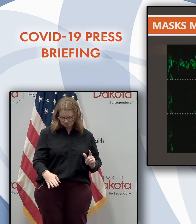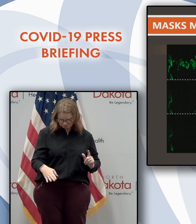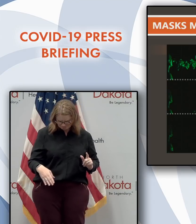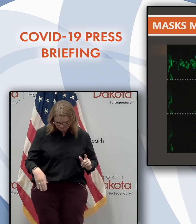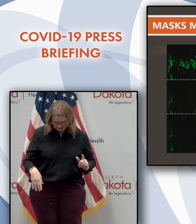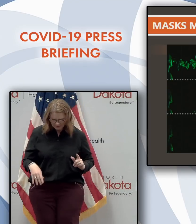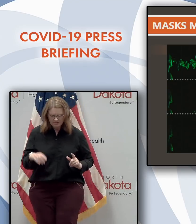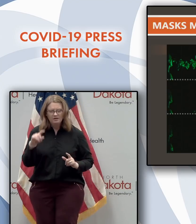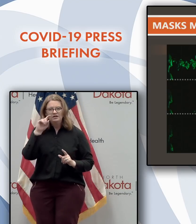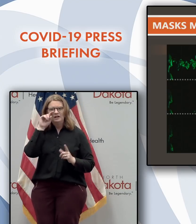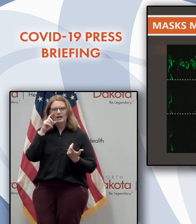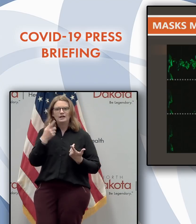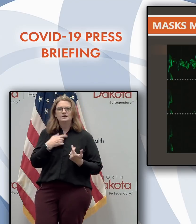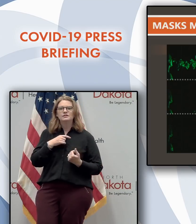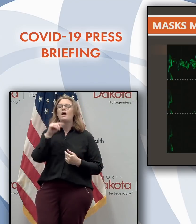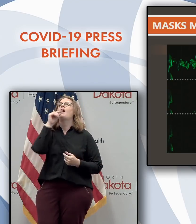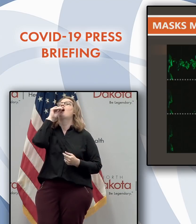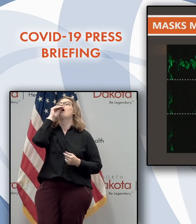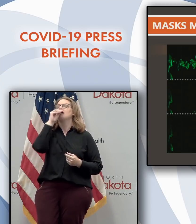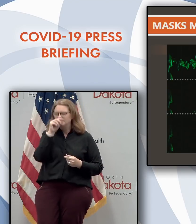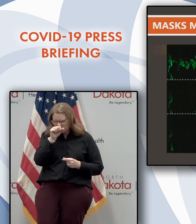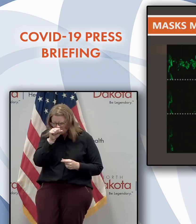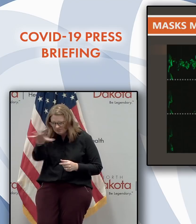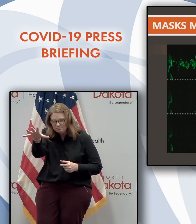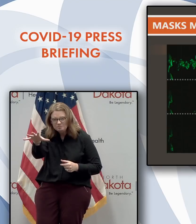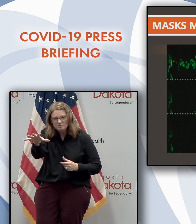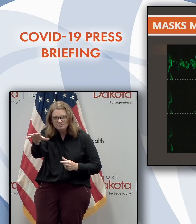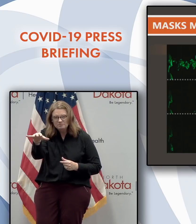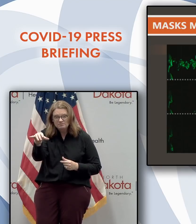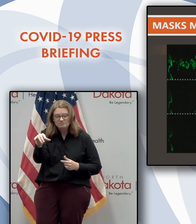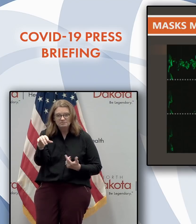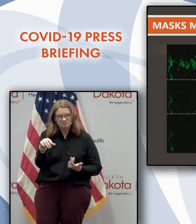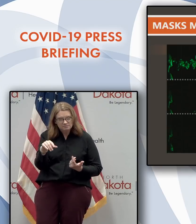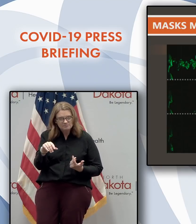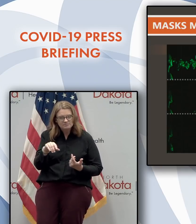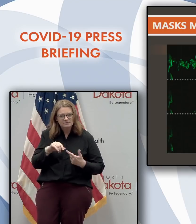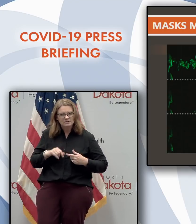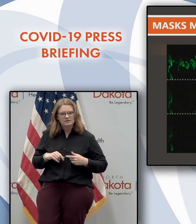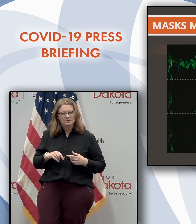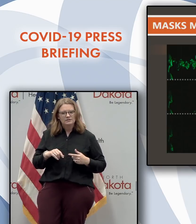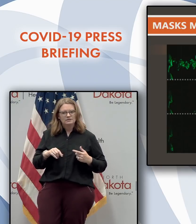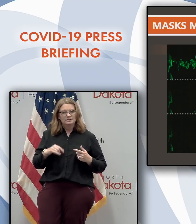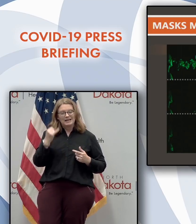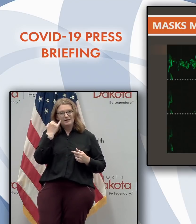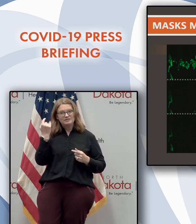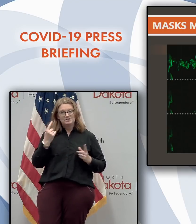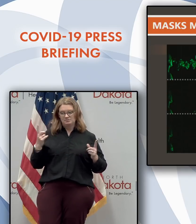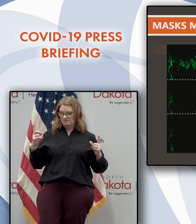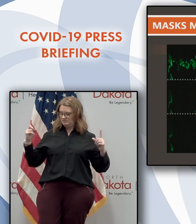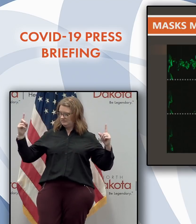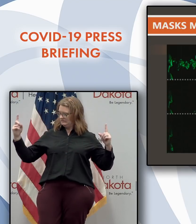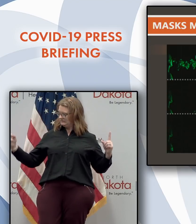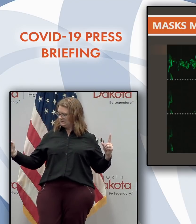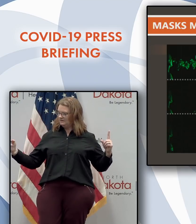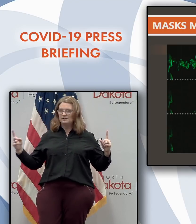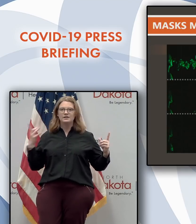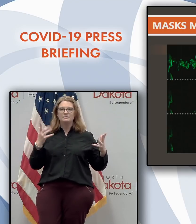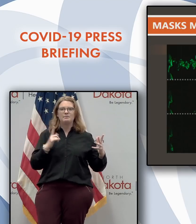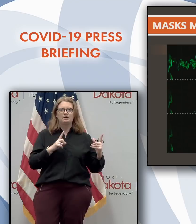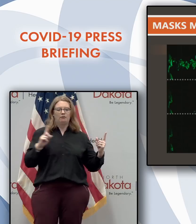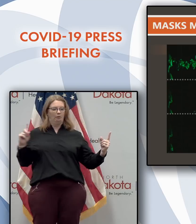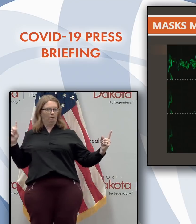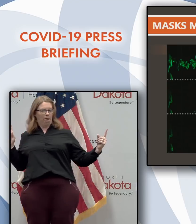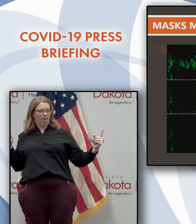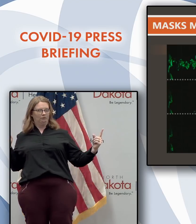And we just have to understand that that's a riskier area. 6 feet, if somebody coughs, you might have time to sort of back up